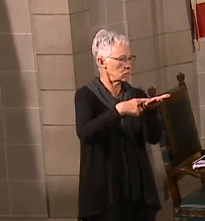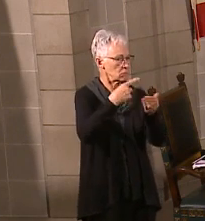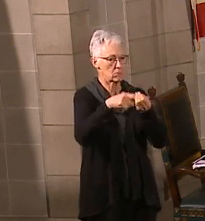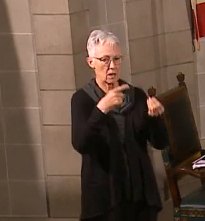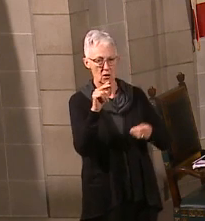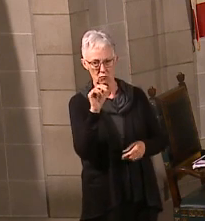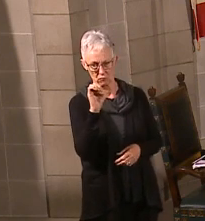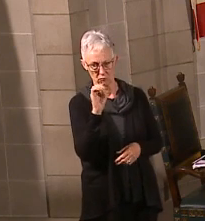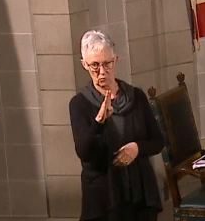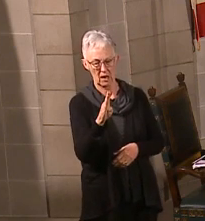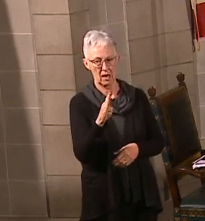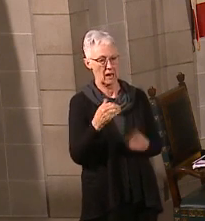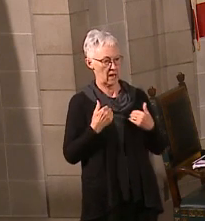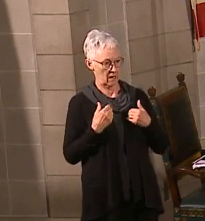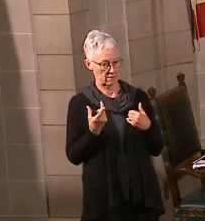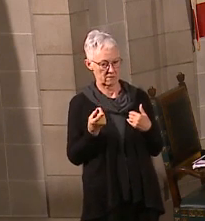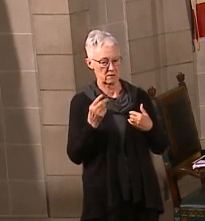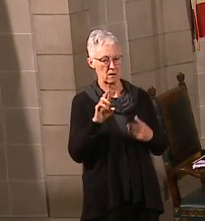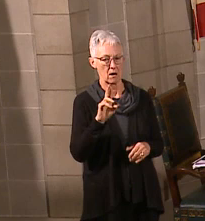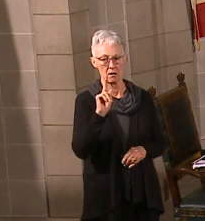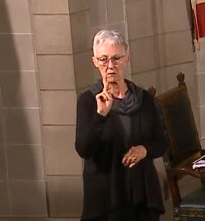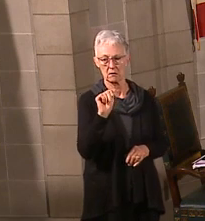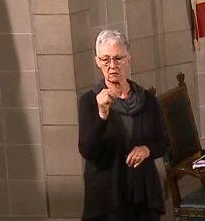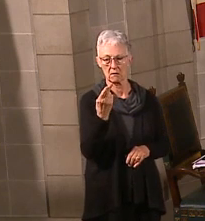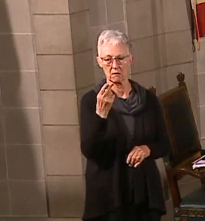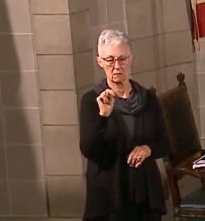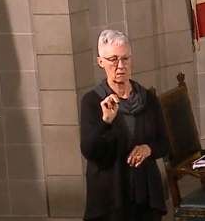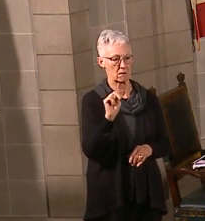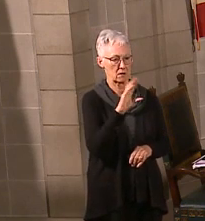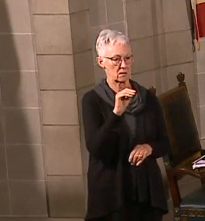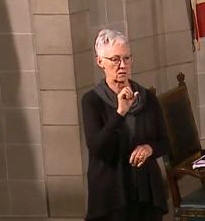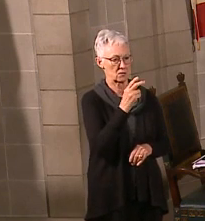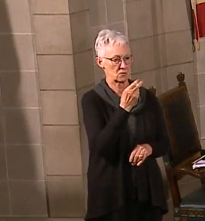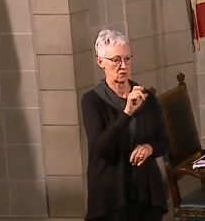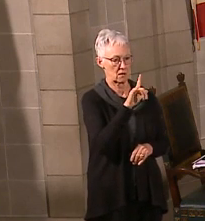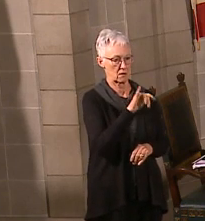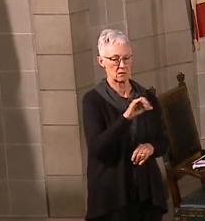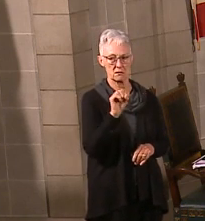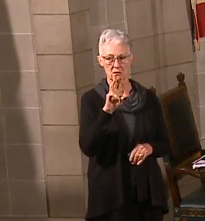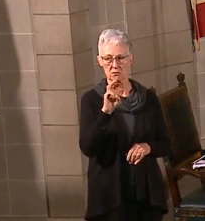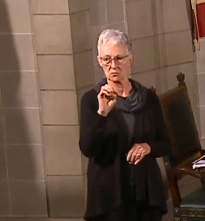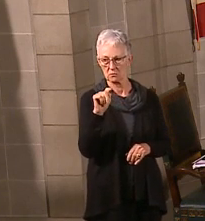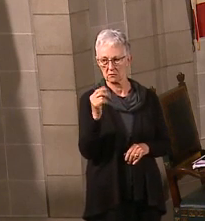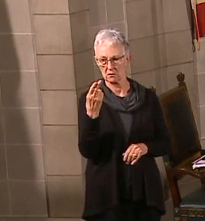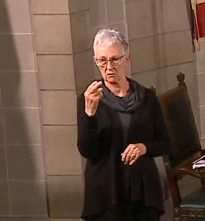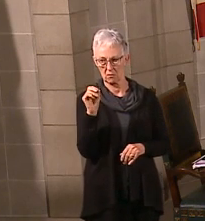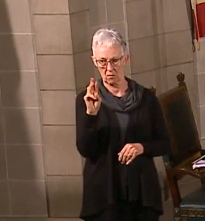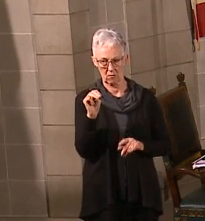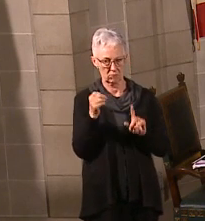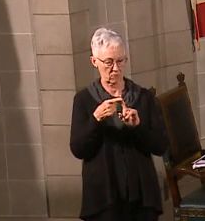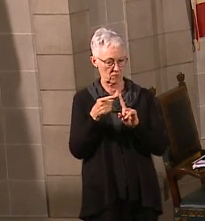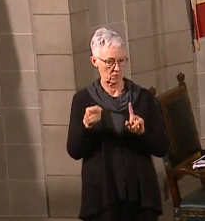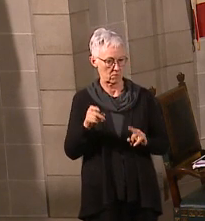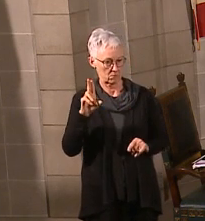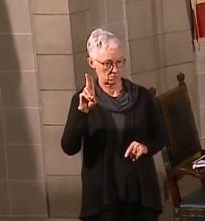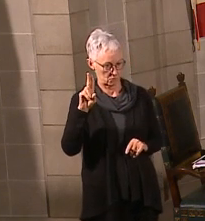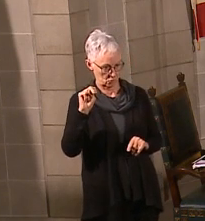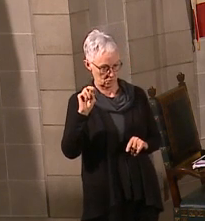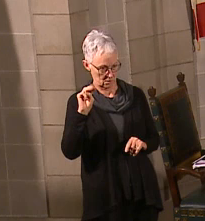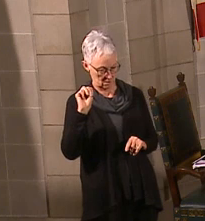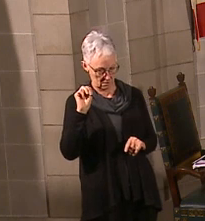We'll have Dr. Ali Khan and Shelley Sweethome from University of Nebraska Medical Center, Nebraska Medicine, talking